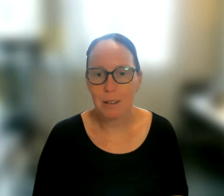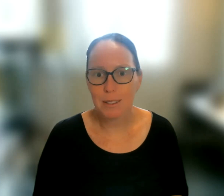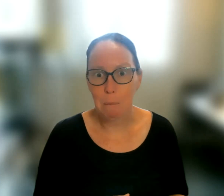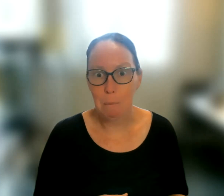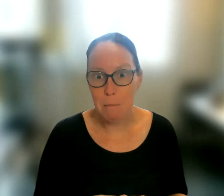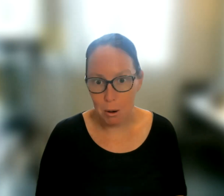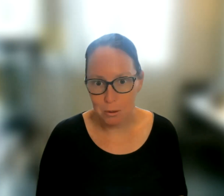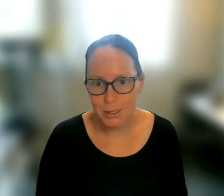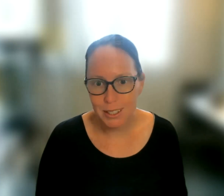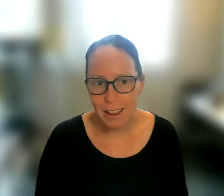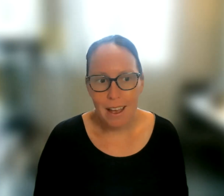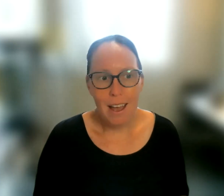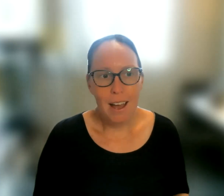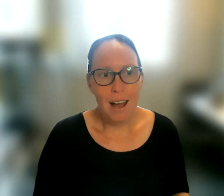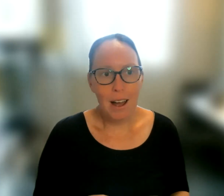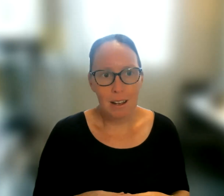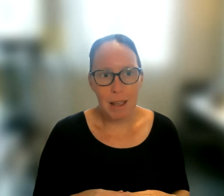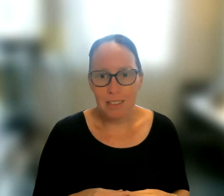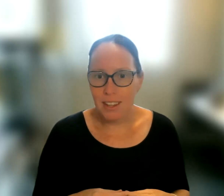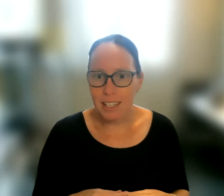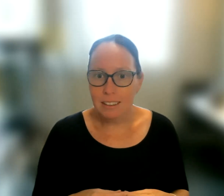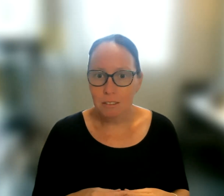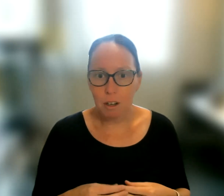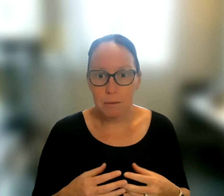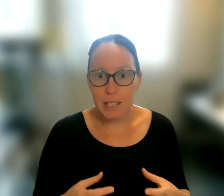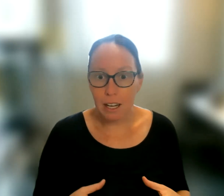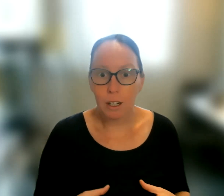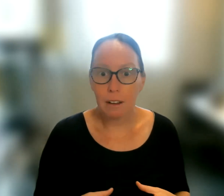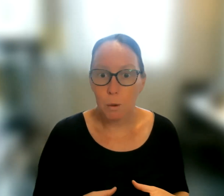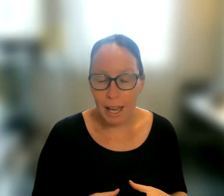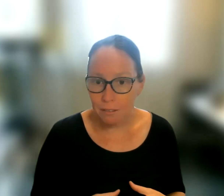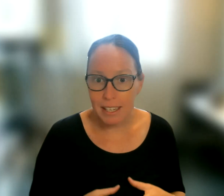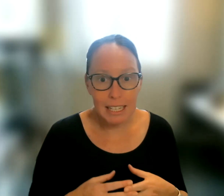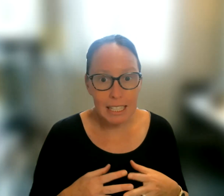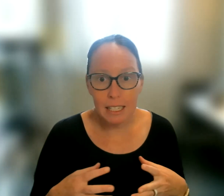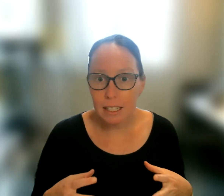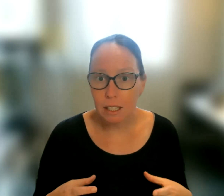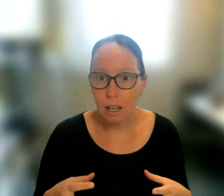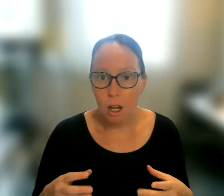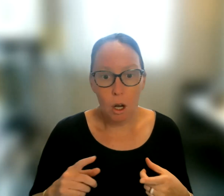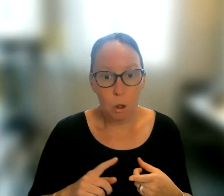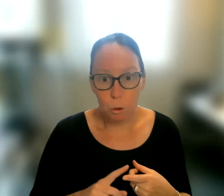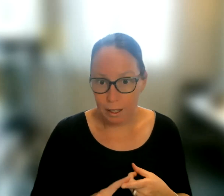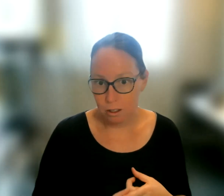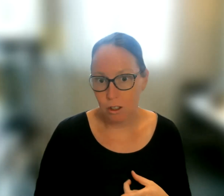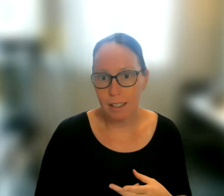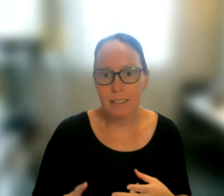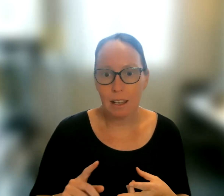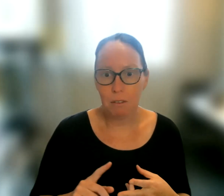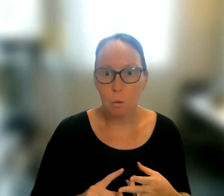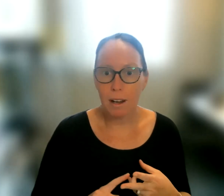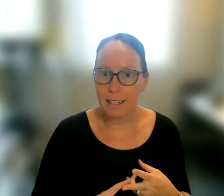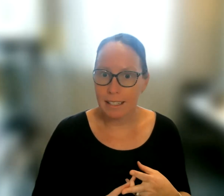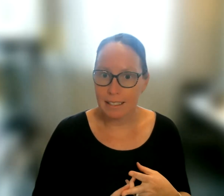the ones we might use the most. And then from there, if you have any questions,